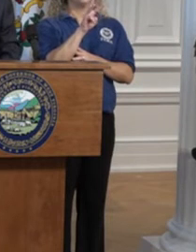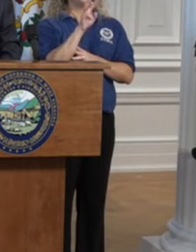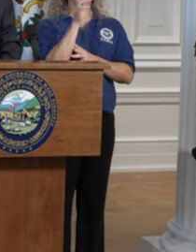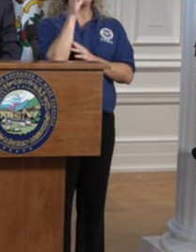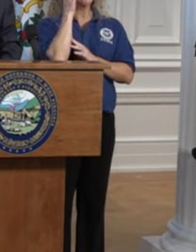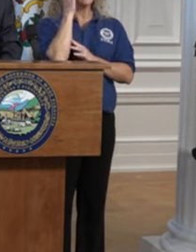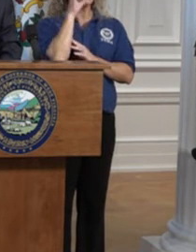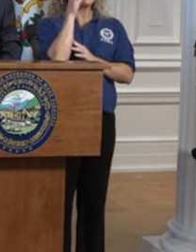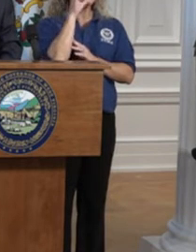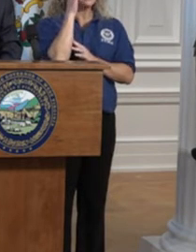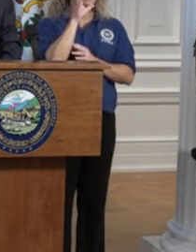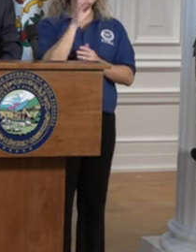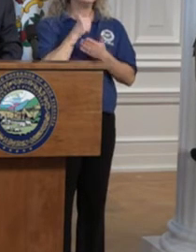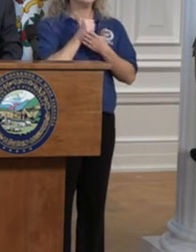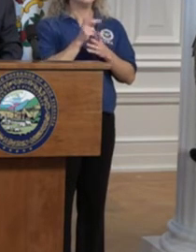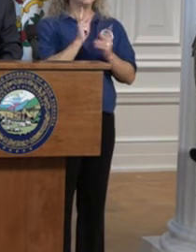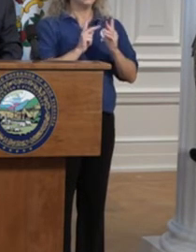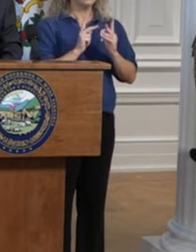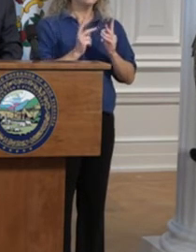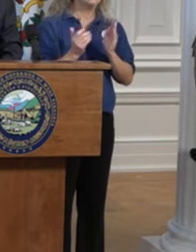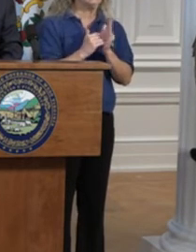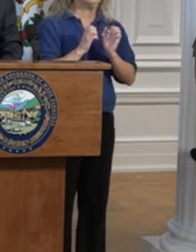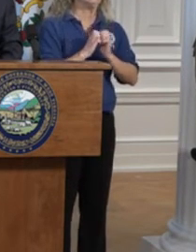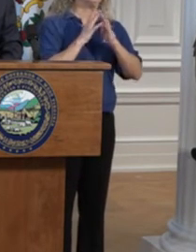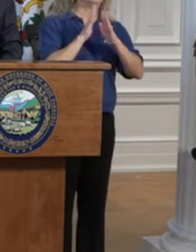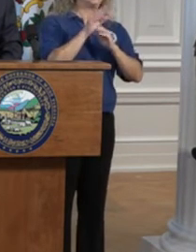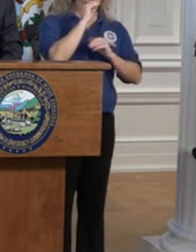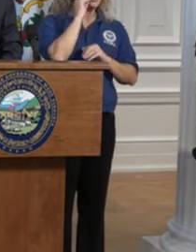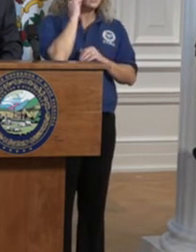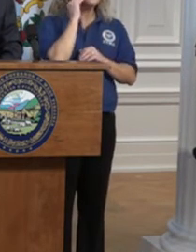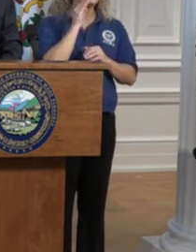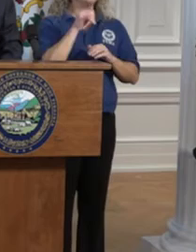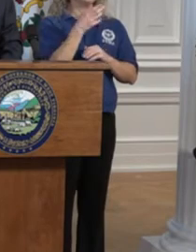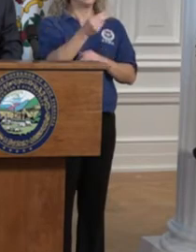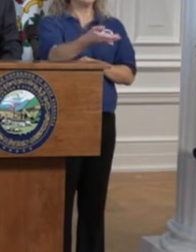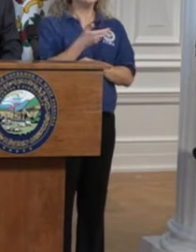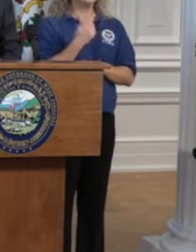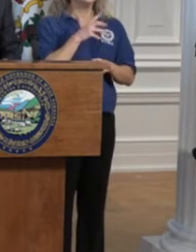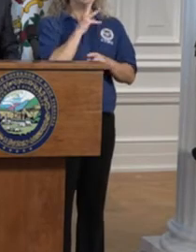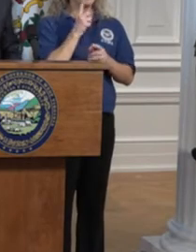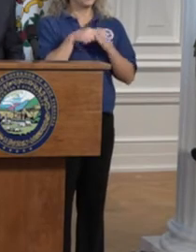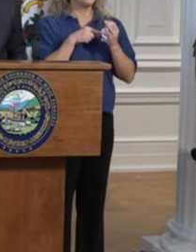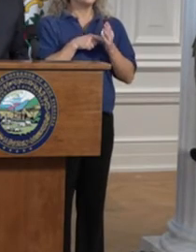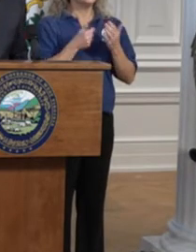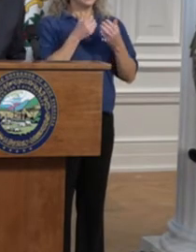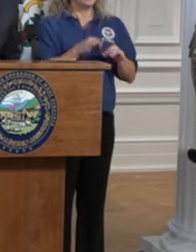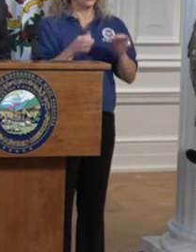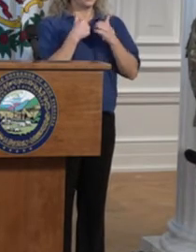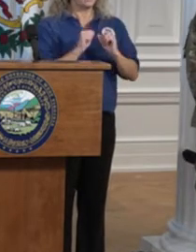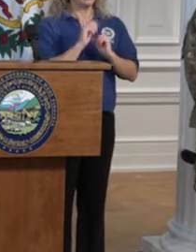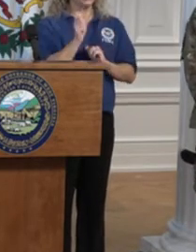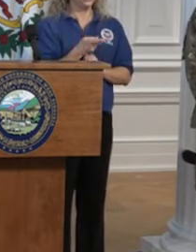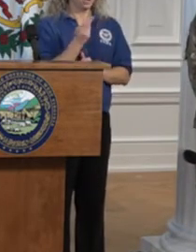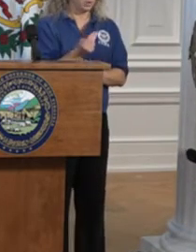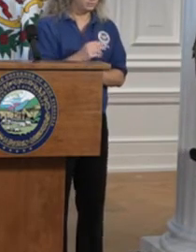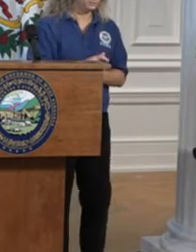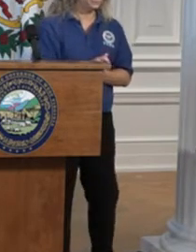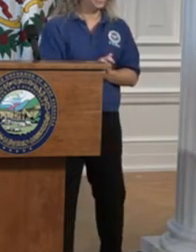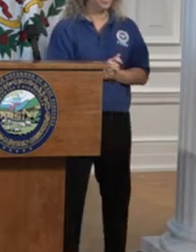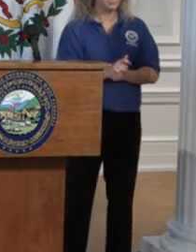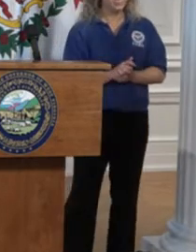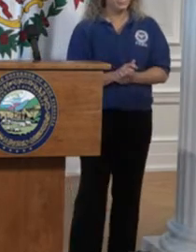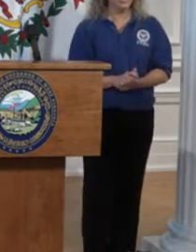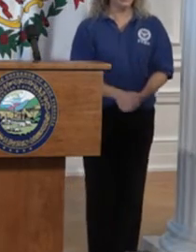feet, and I'm pleased to have John with us today to talk a little bit more about this important effort. John?